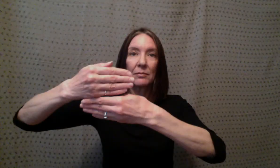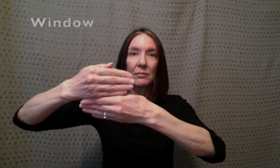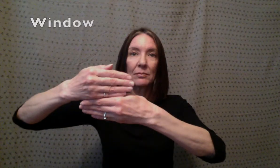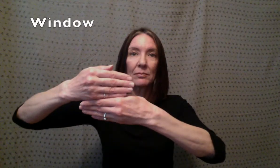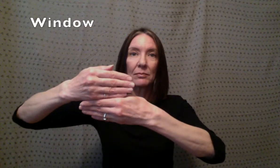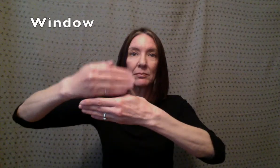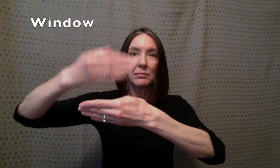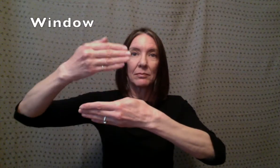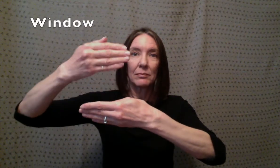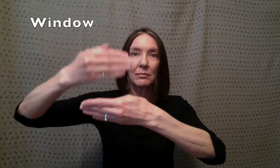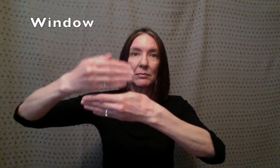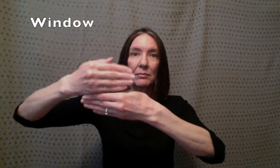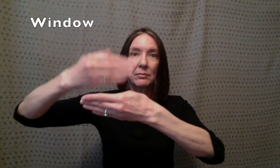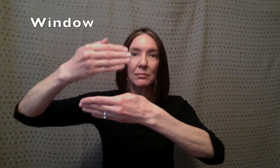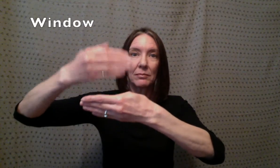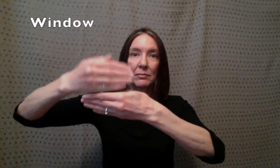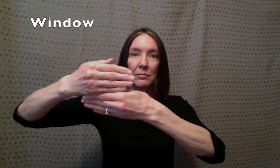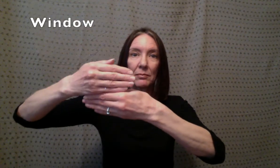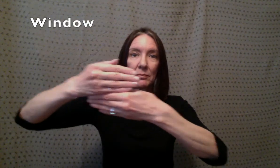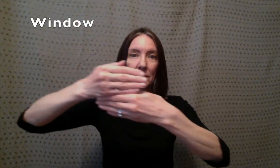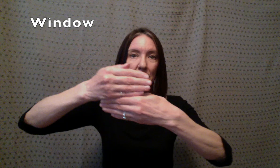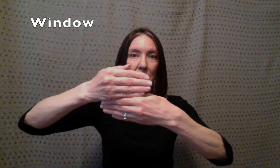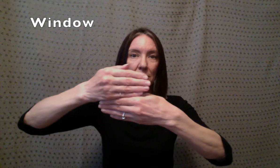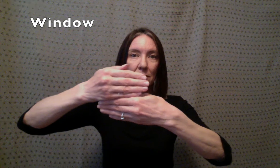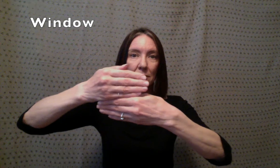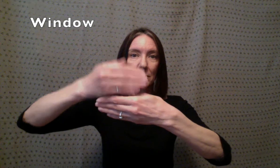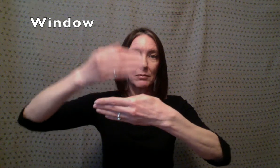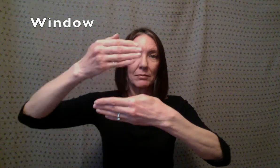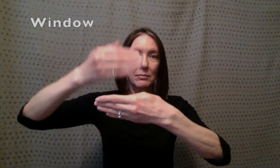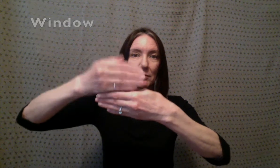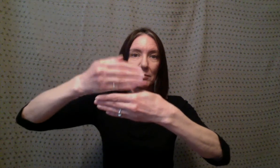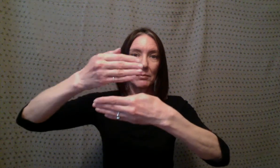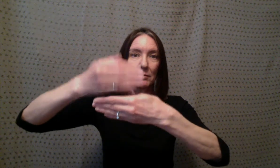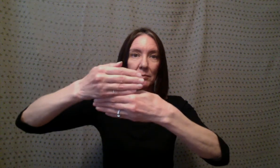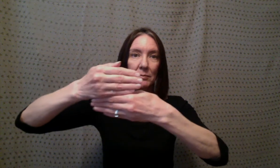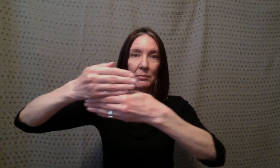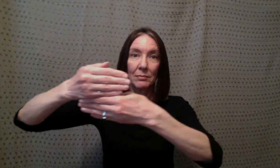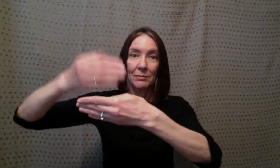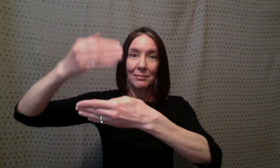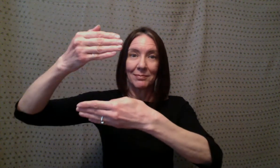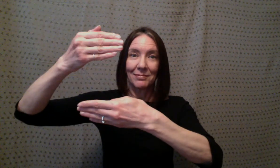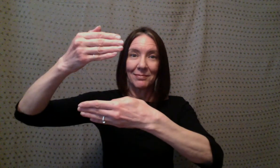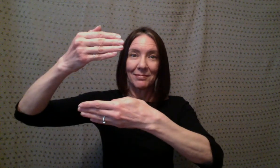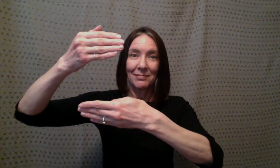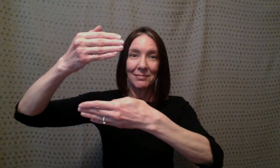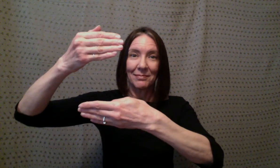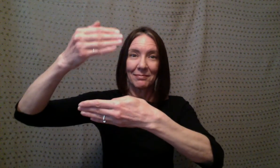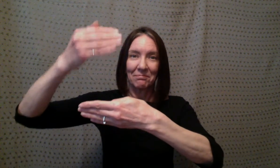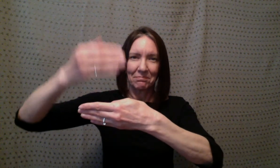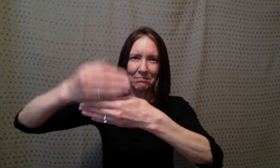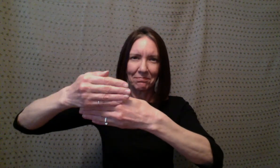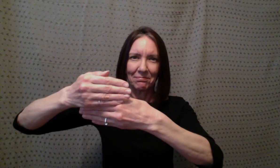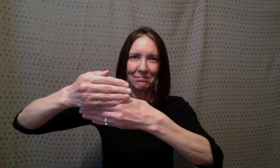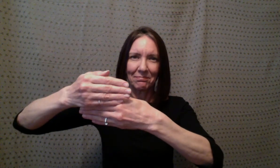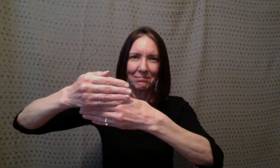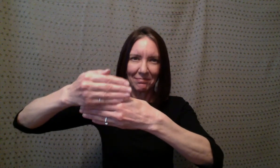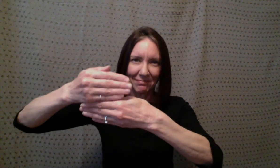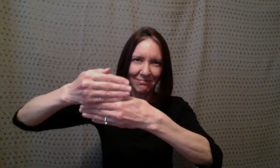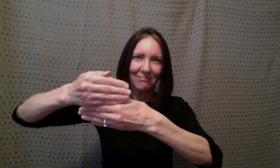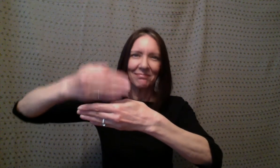Window is signed with 2 B hand shapes, horizontal, palms in. The rising of the upper hand indicates